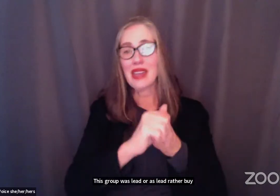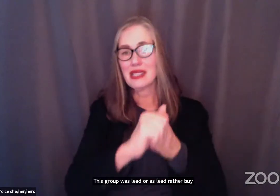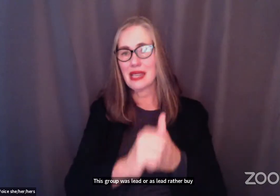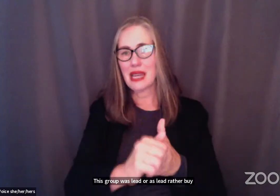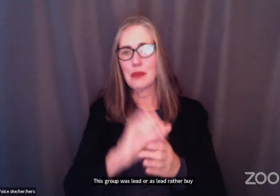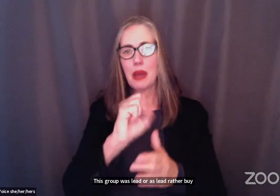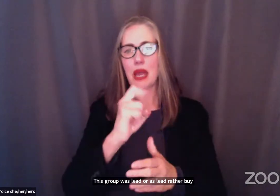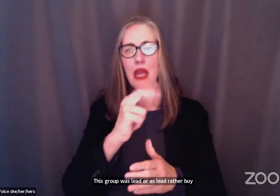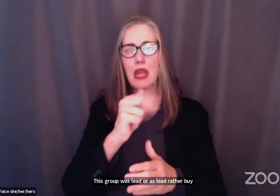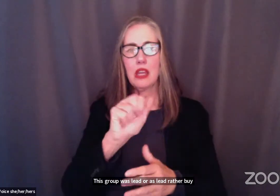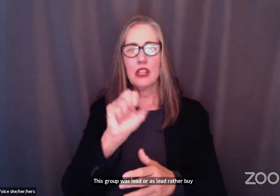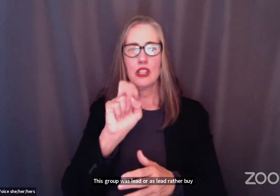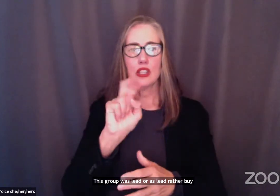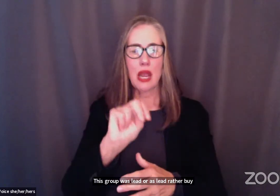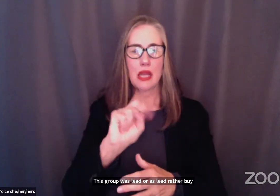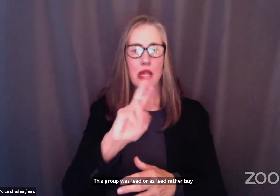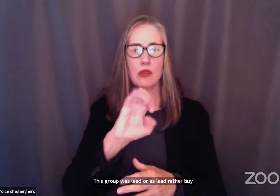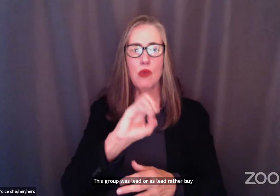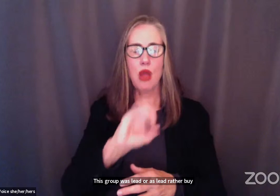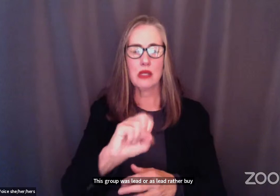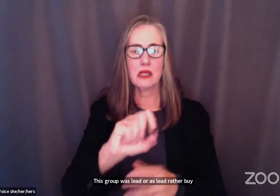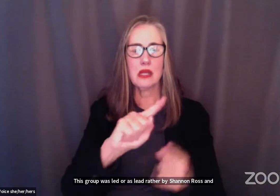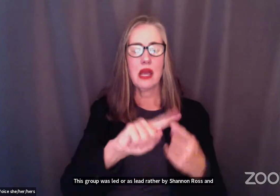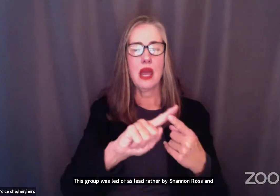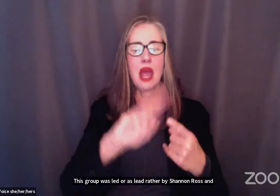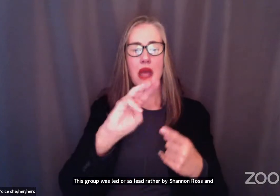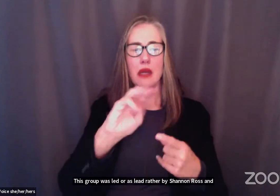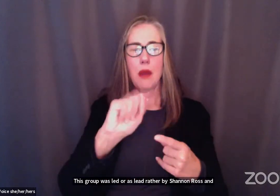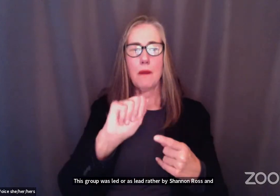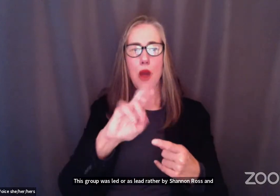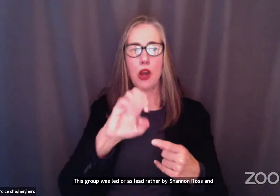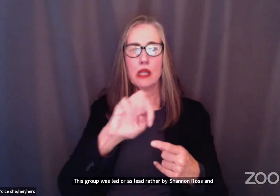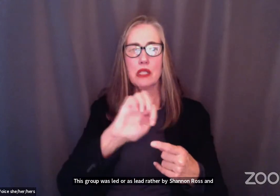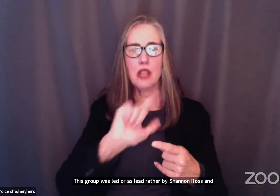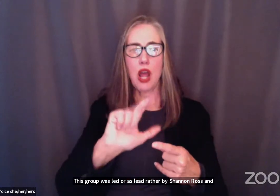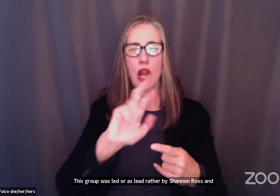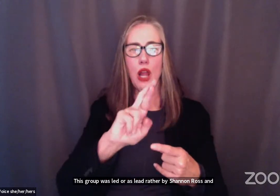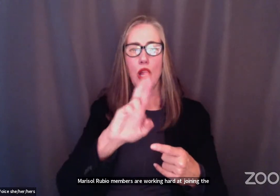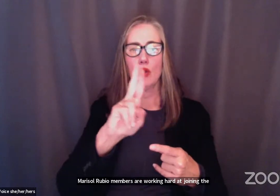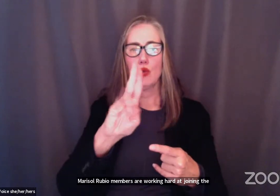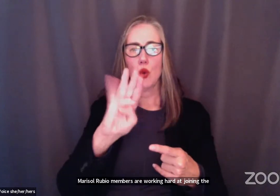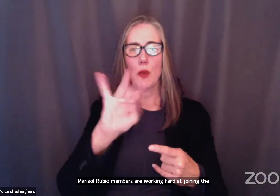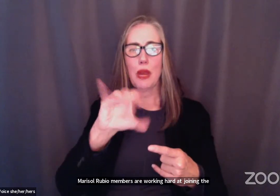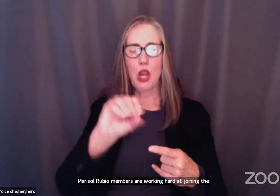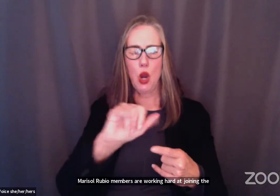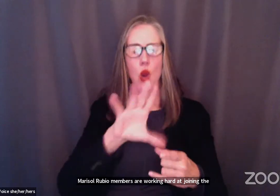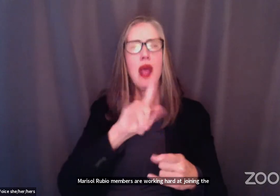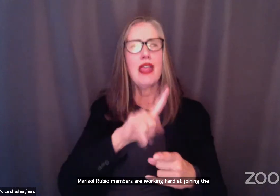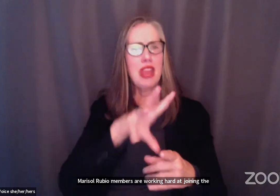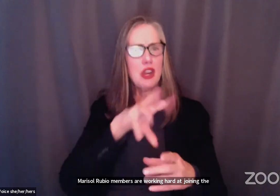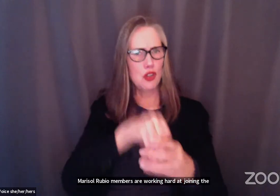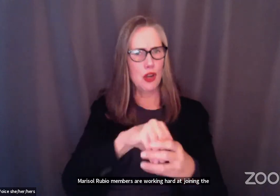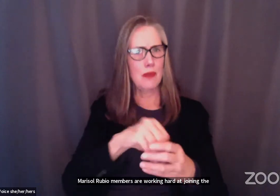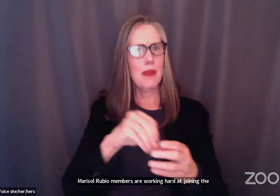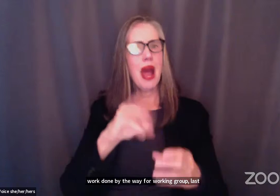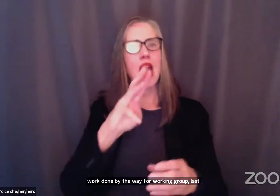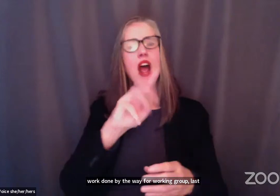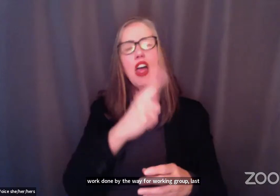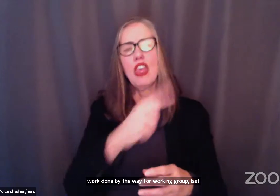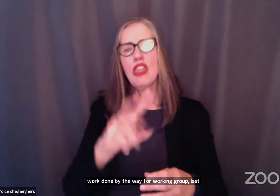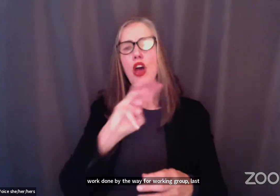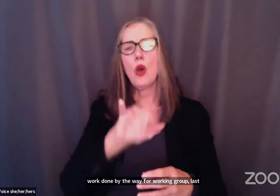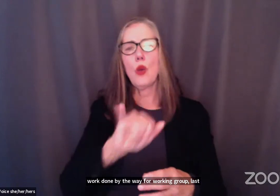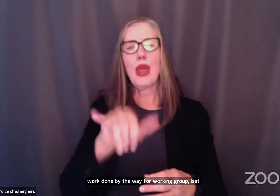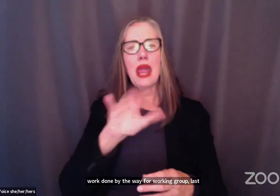Shannon Ross and Marisol Rubio. Our members are working hard at joining the work done by the Way Forward Working Group last year